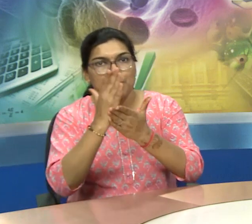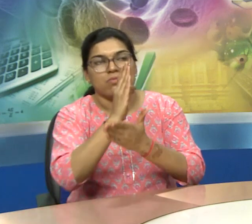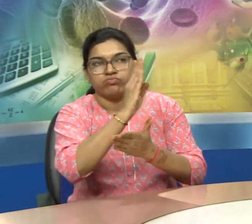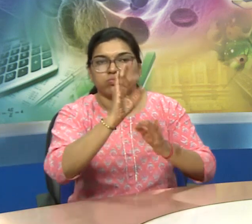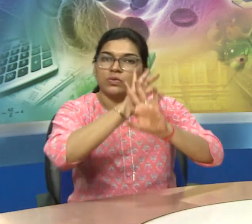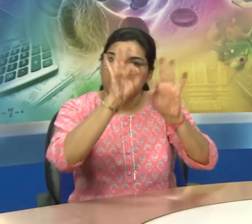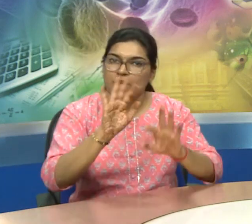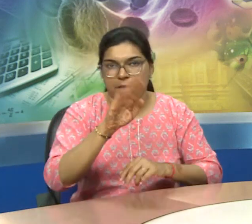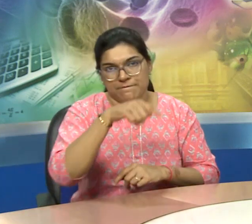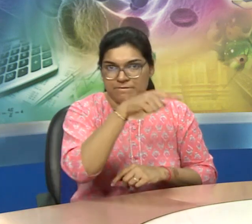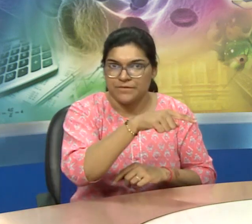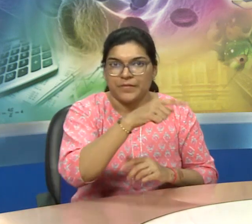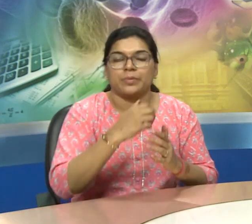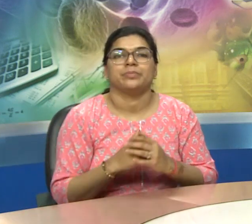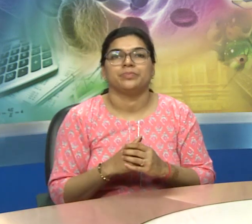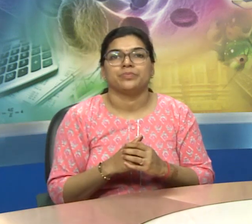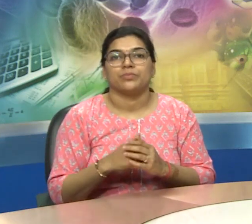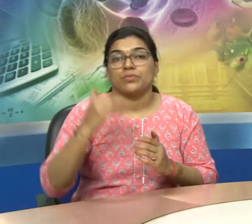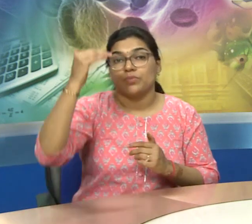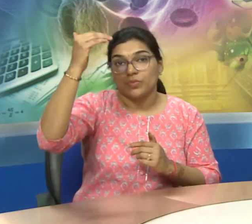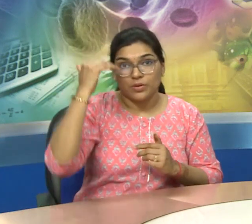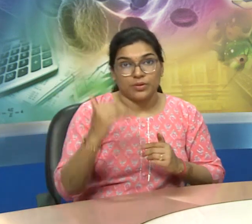which comes under spatial library.